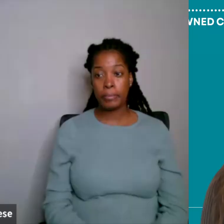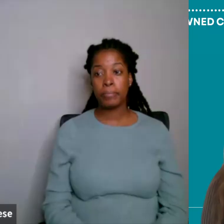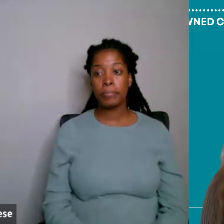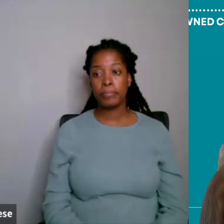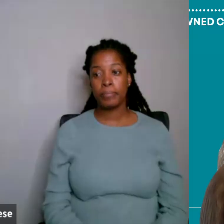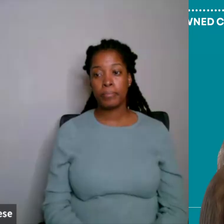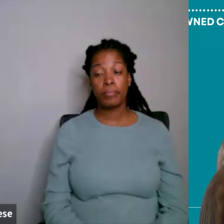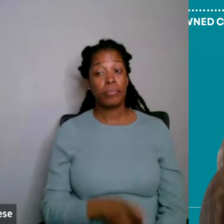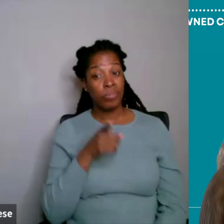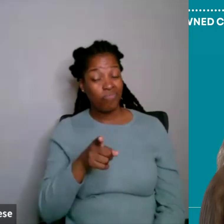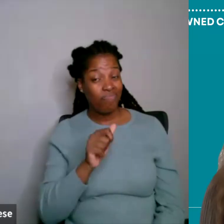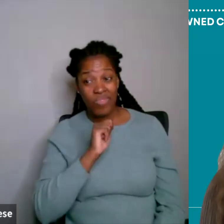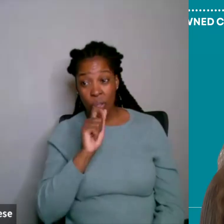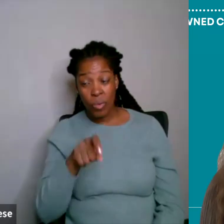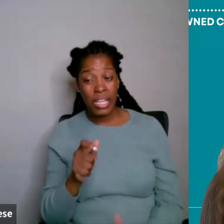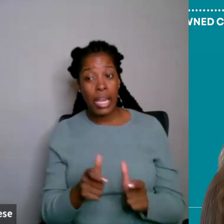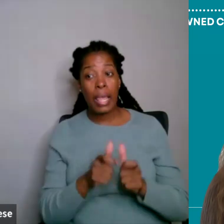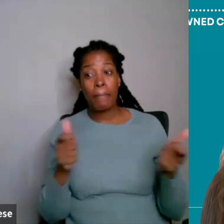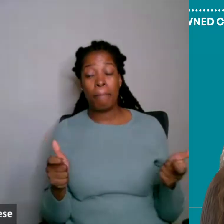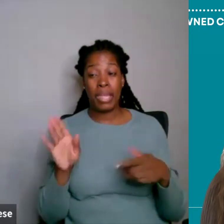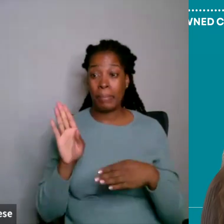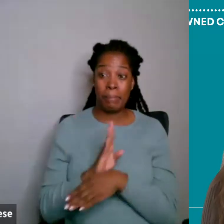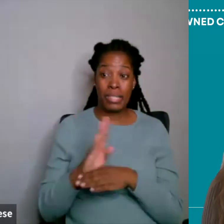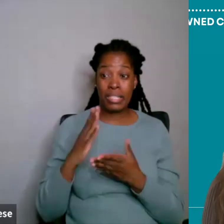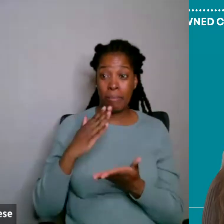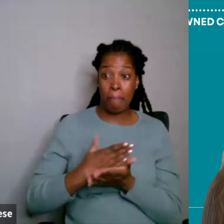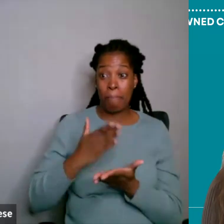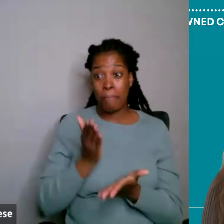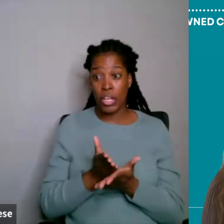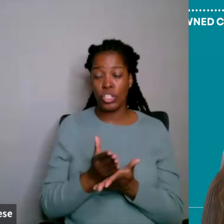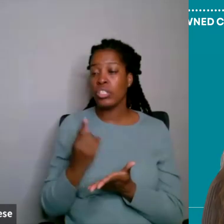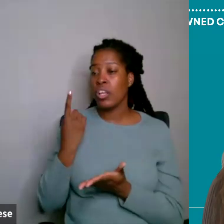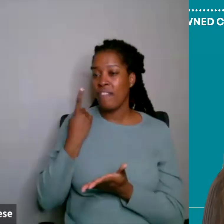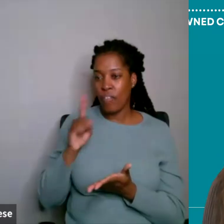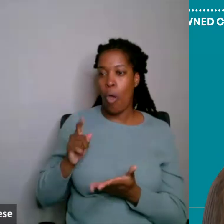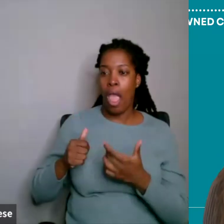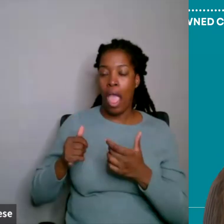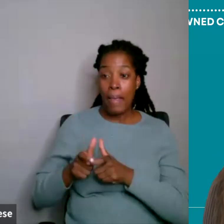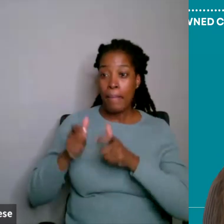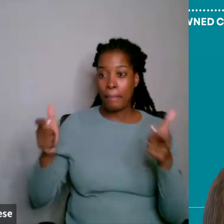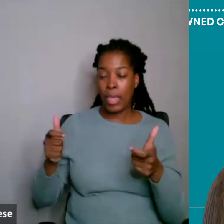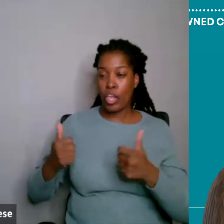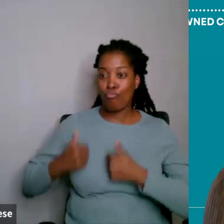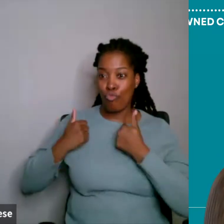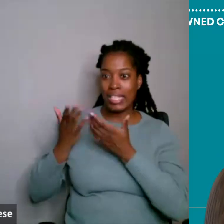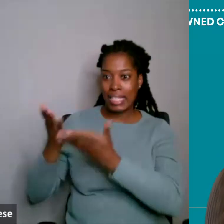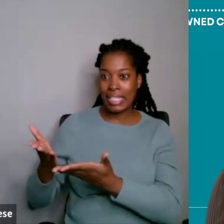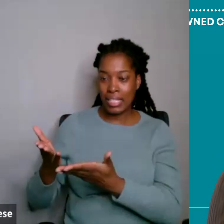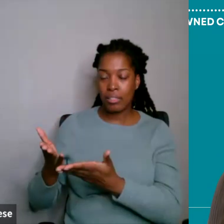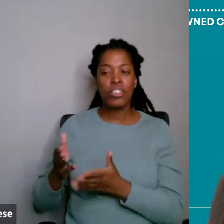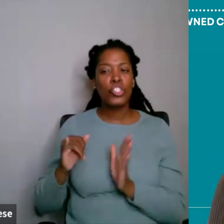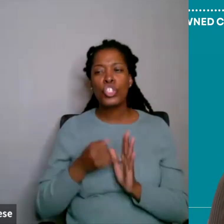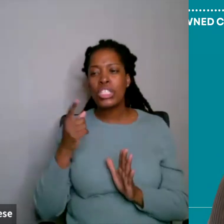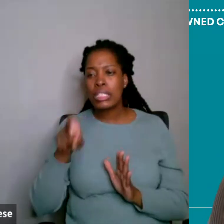You don't need a big business budget to build a big presence. You just need strategy and